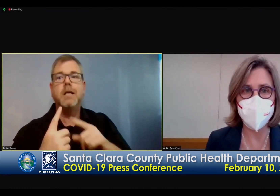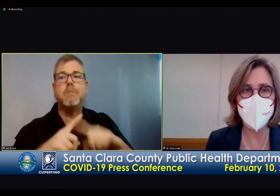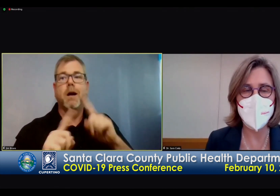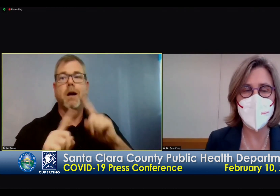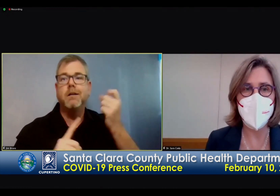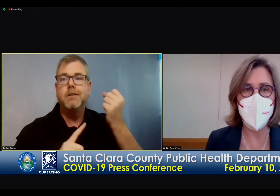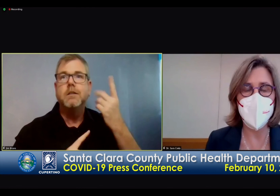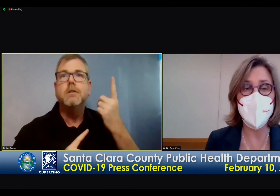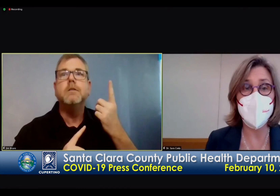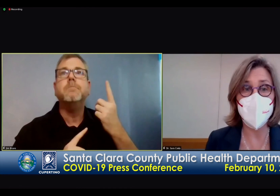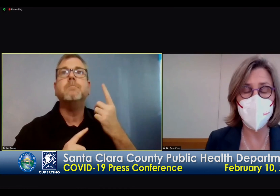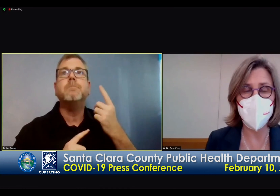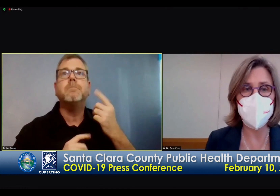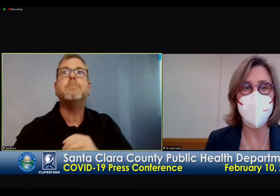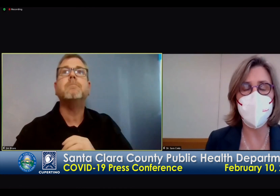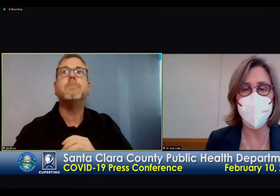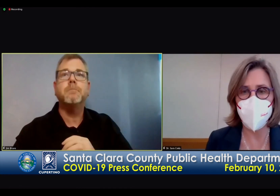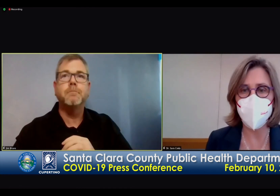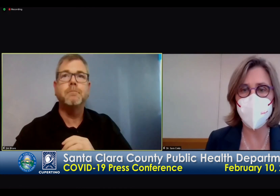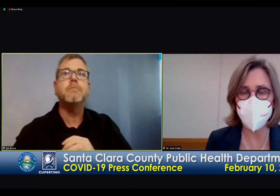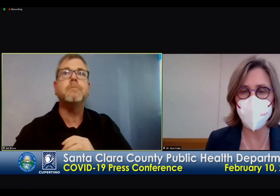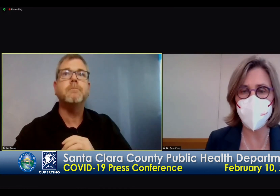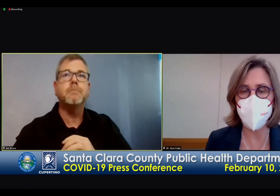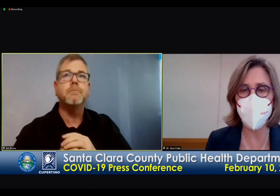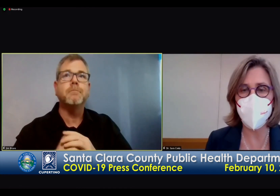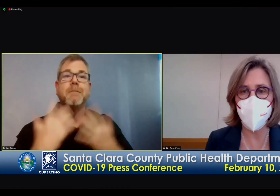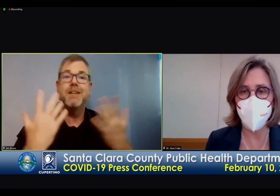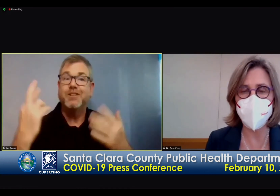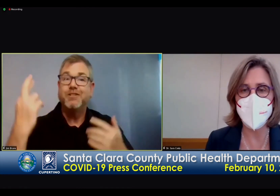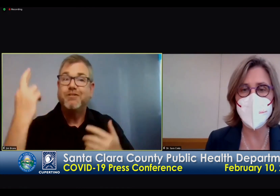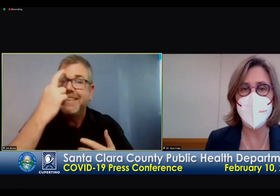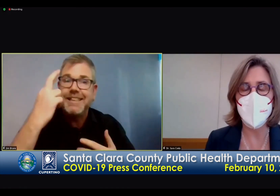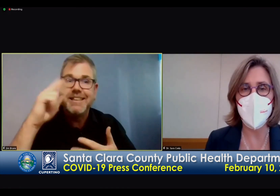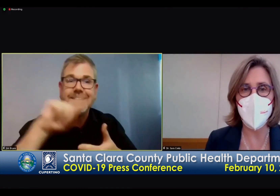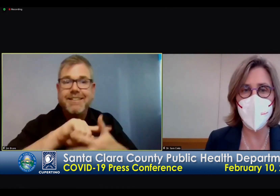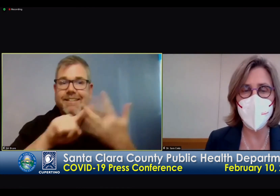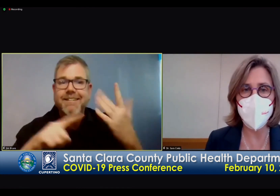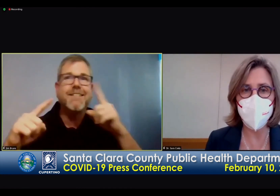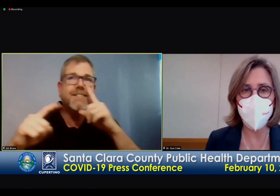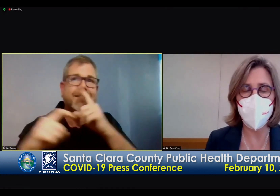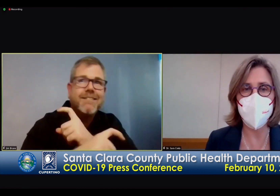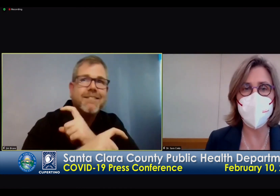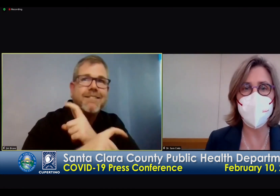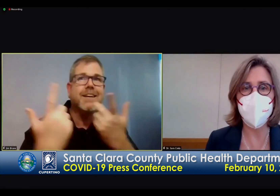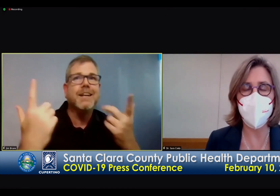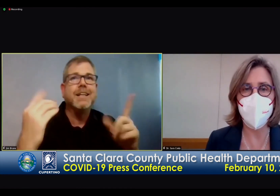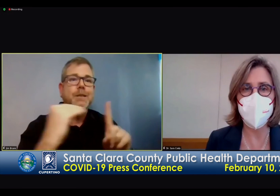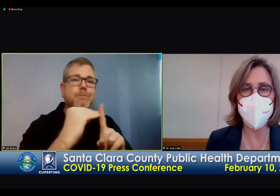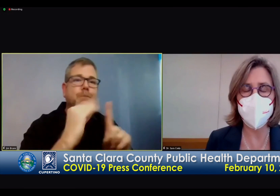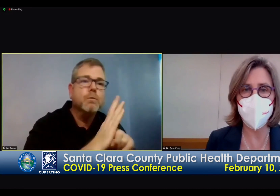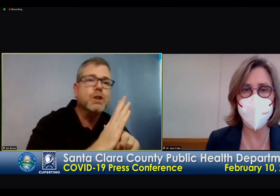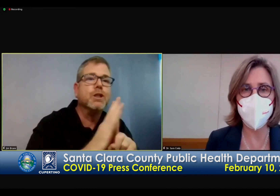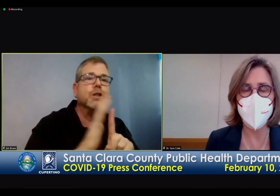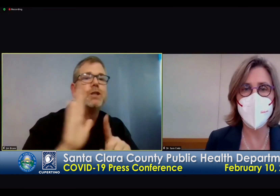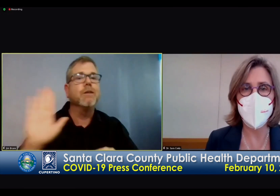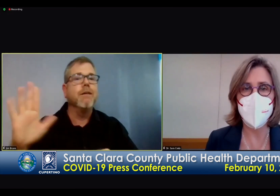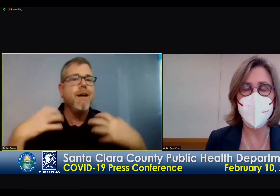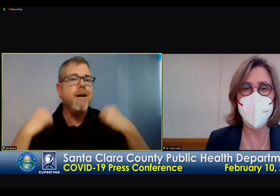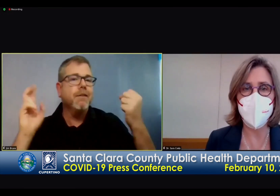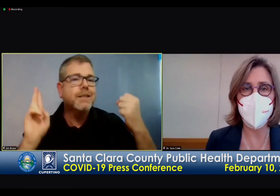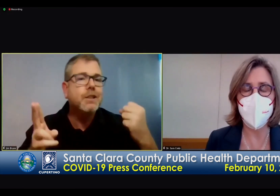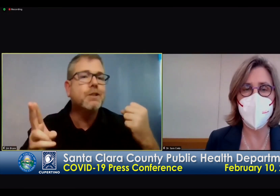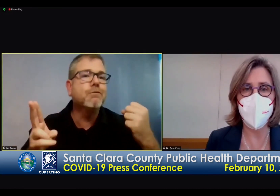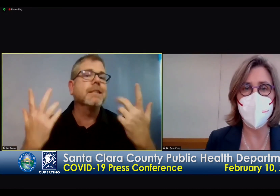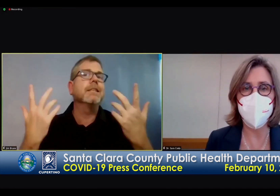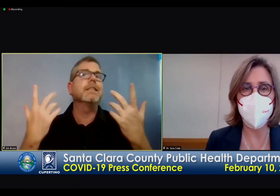as the exposure and the travel history. So you're correct. One confirmed, one presumed.